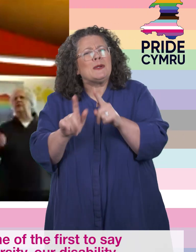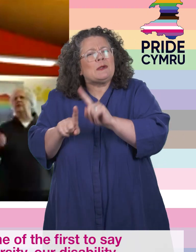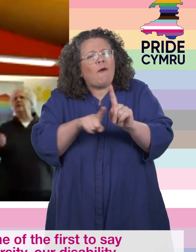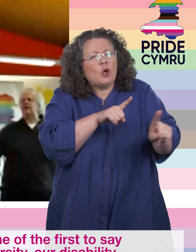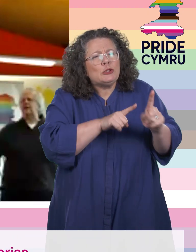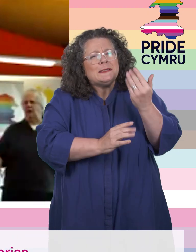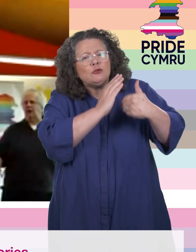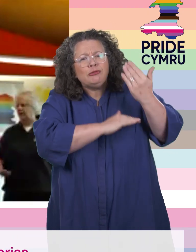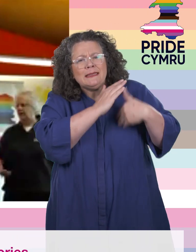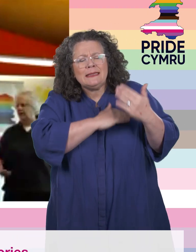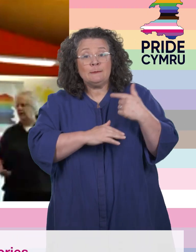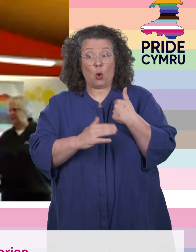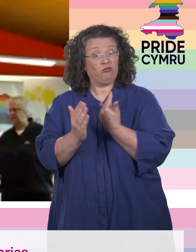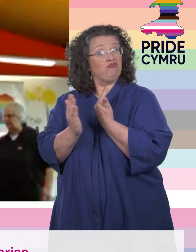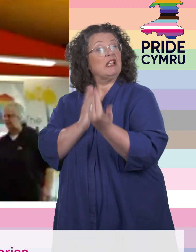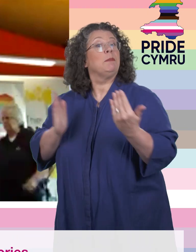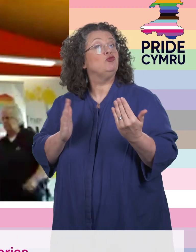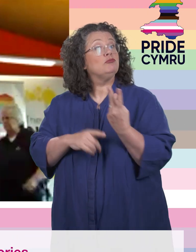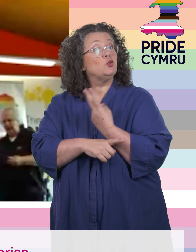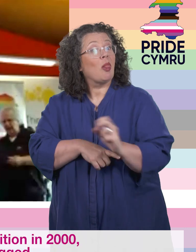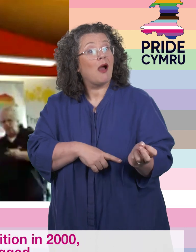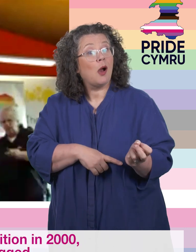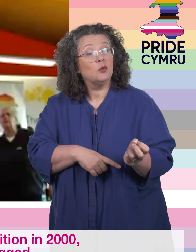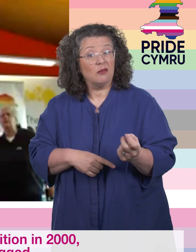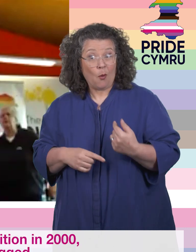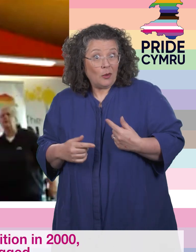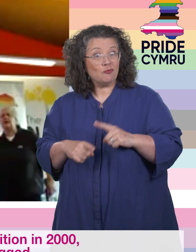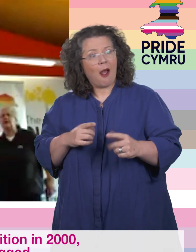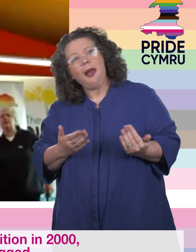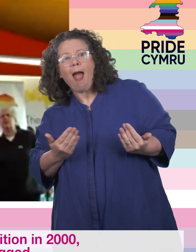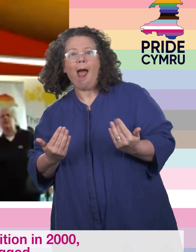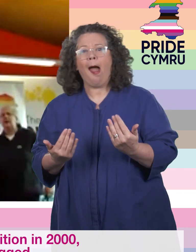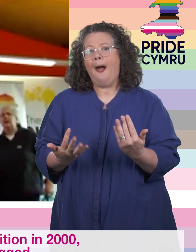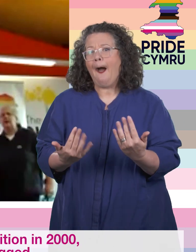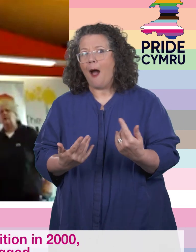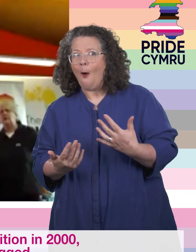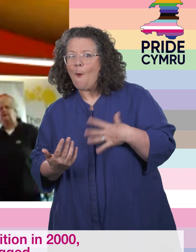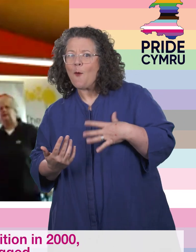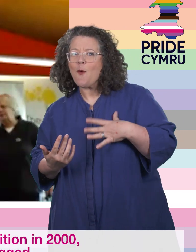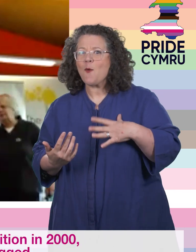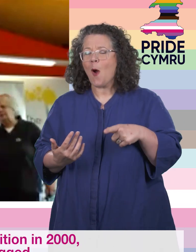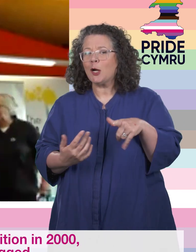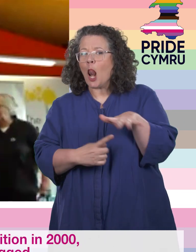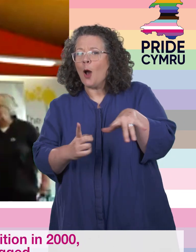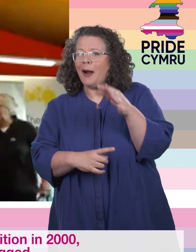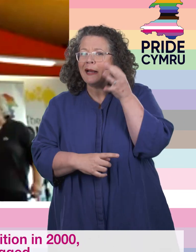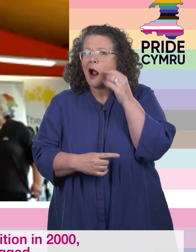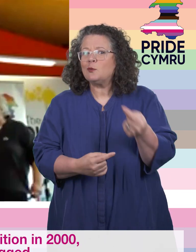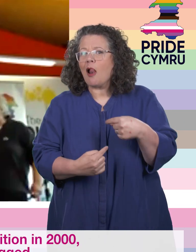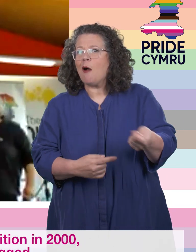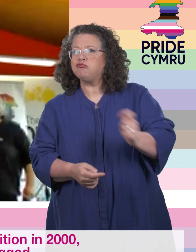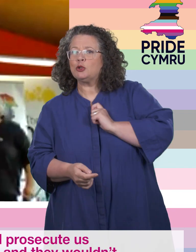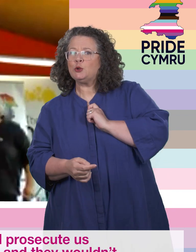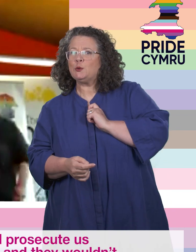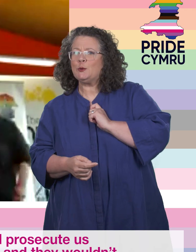our disability, and our diverse histories. And so we put on this exhibition in 2000, and we